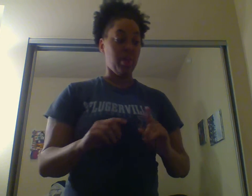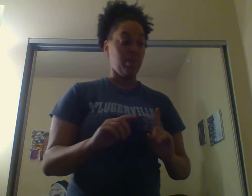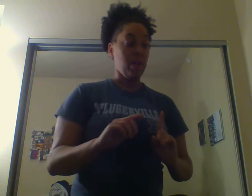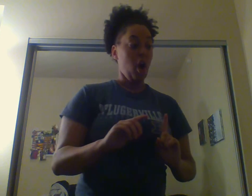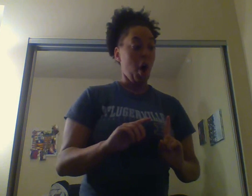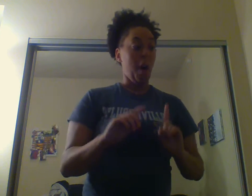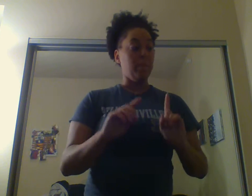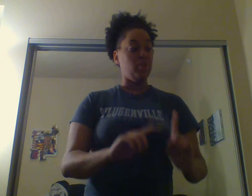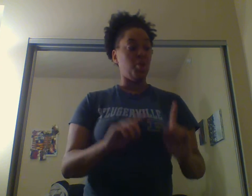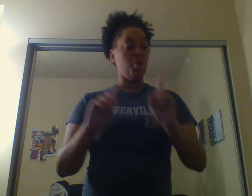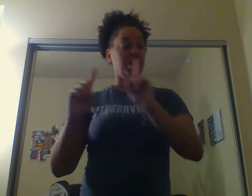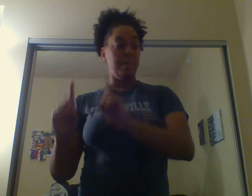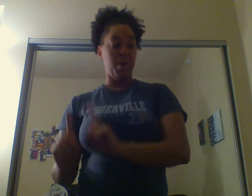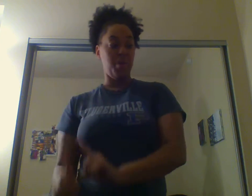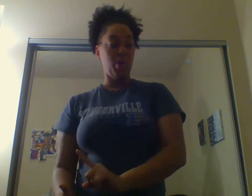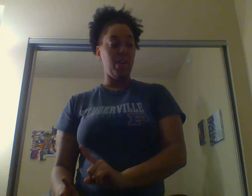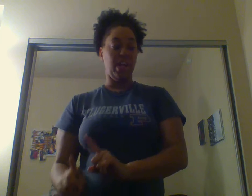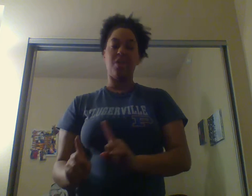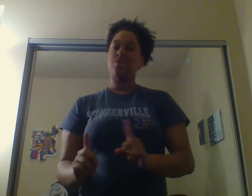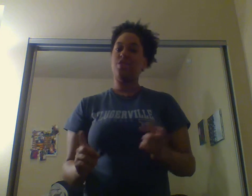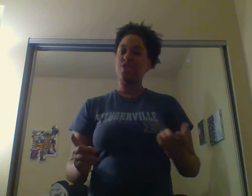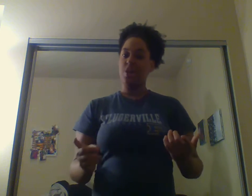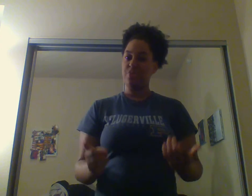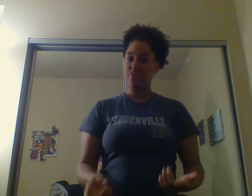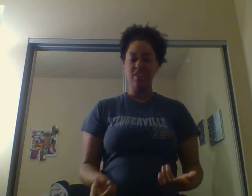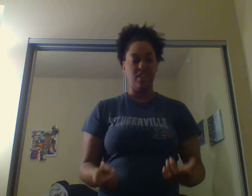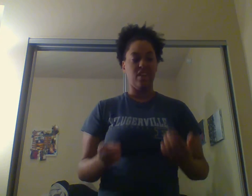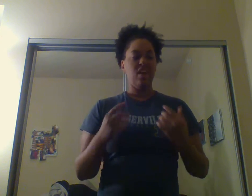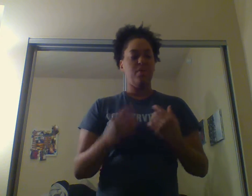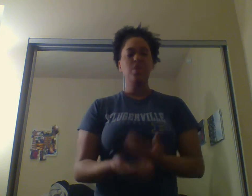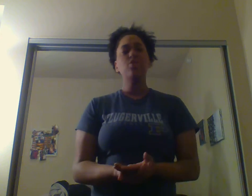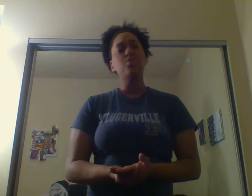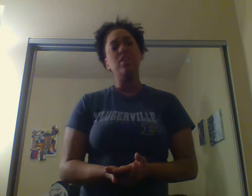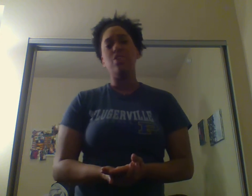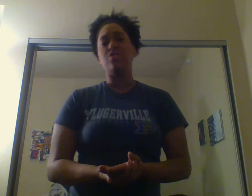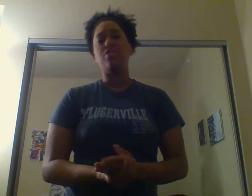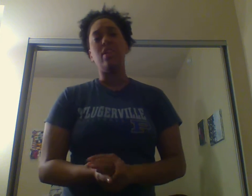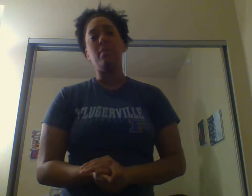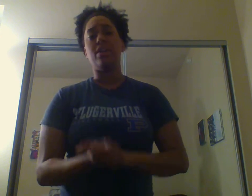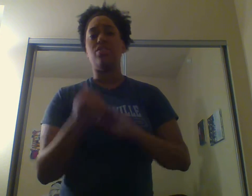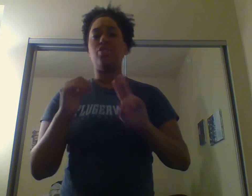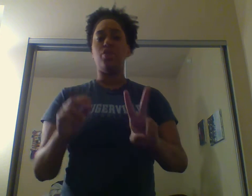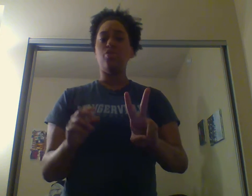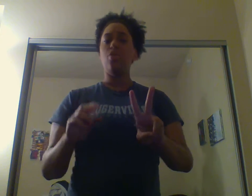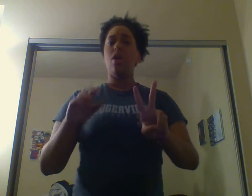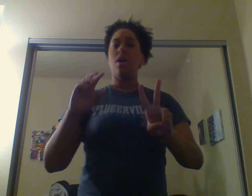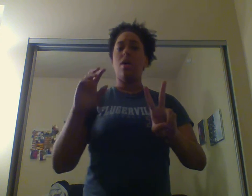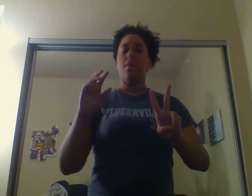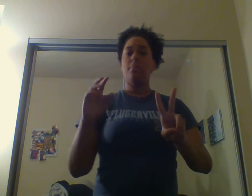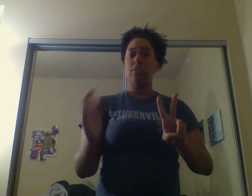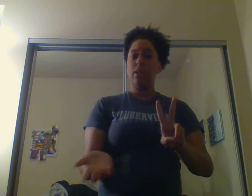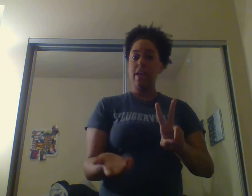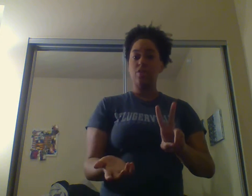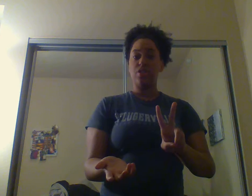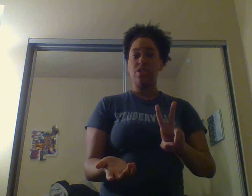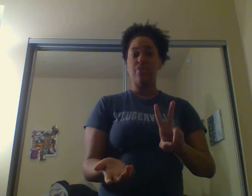theory on majority-minority languages in Finland. This is really interesting because the two languages in